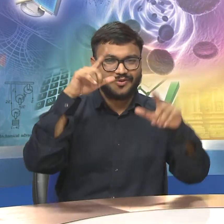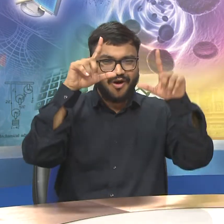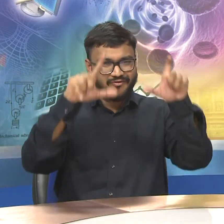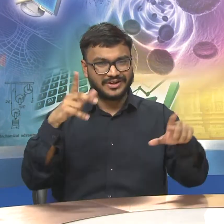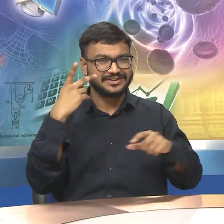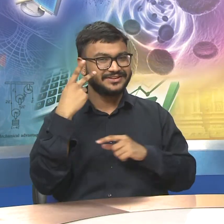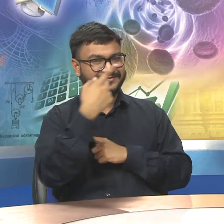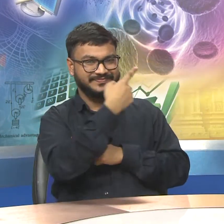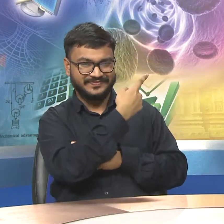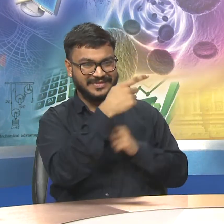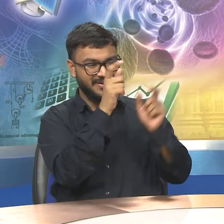spicy.